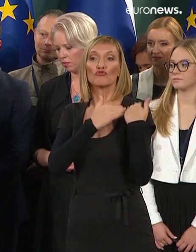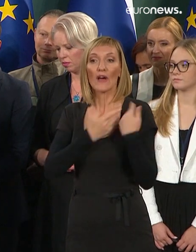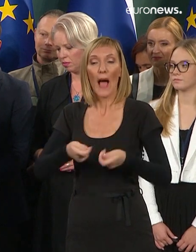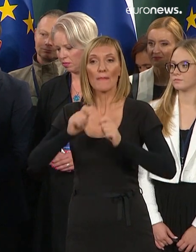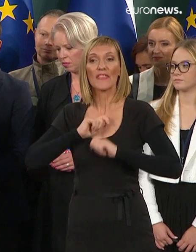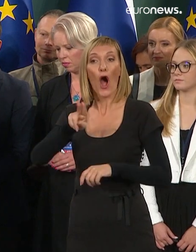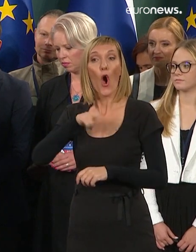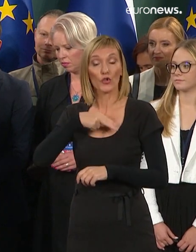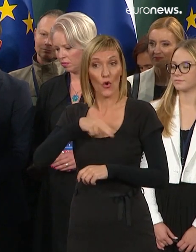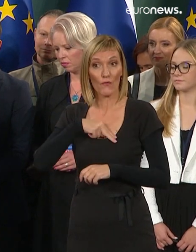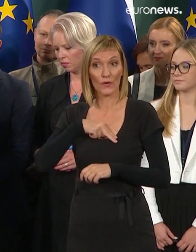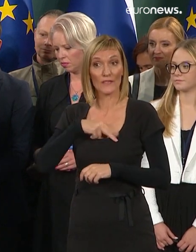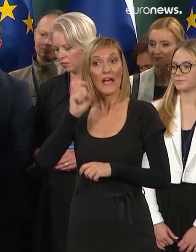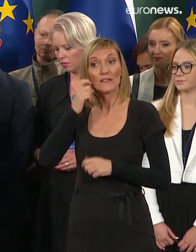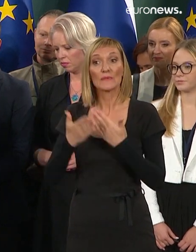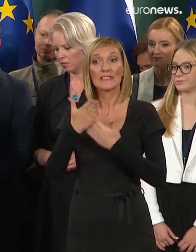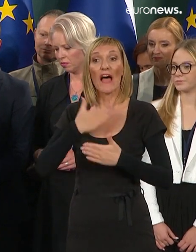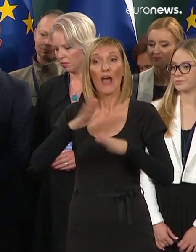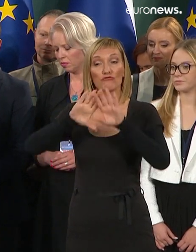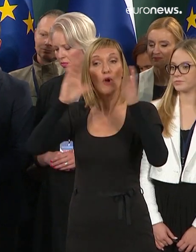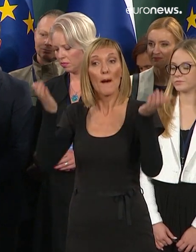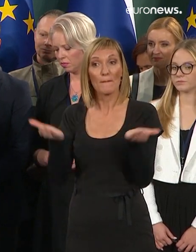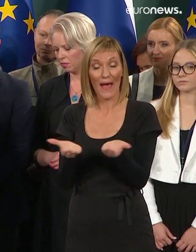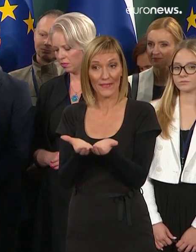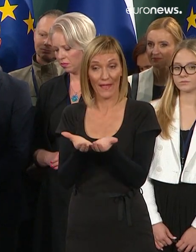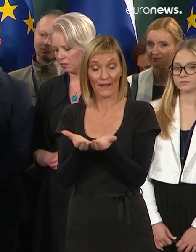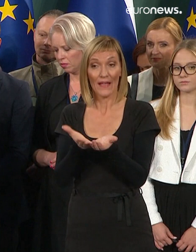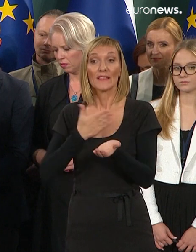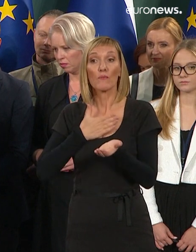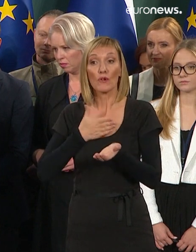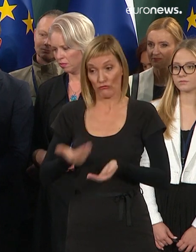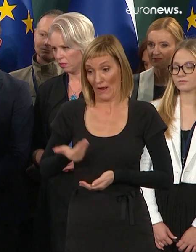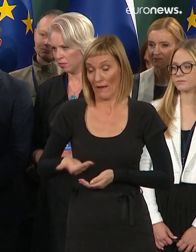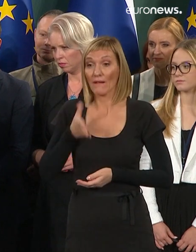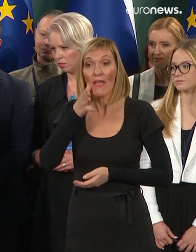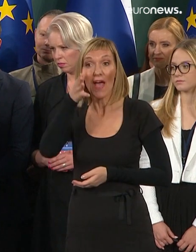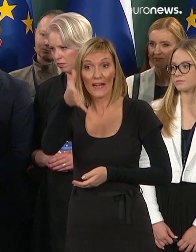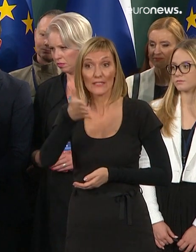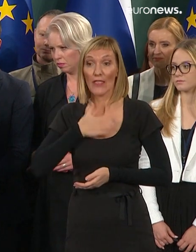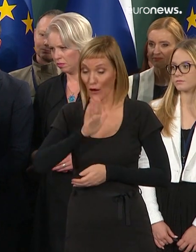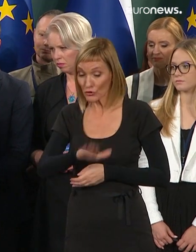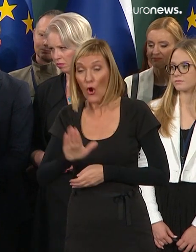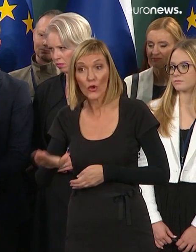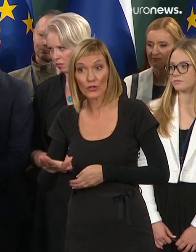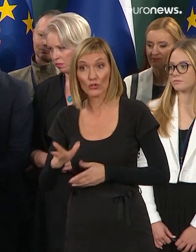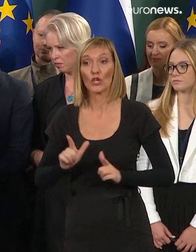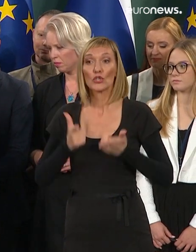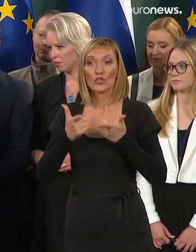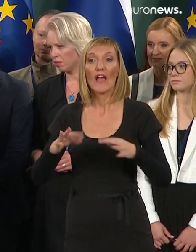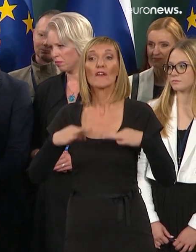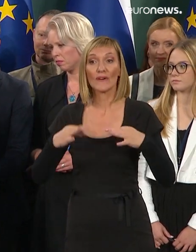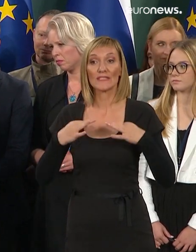political responsibility and take care of our planet, so that the coming generations, our children, will live in a healthy and